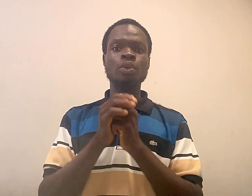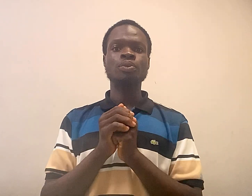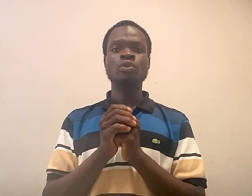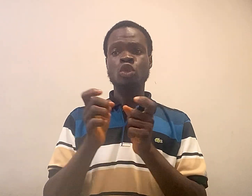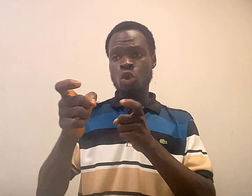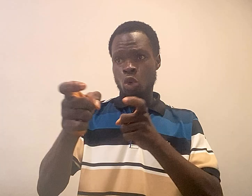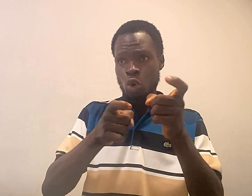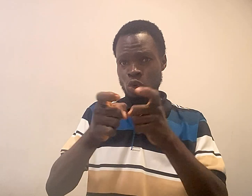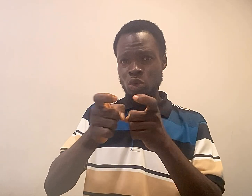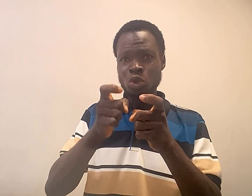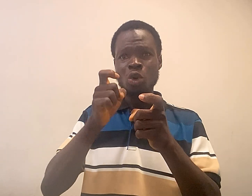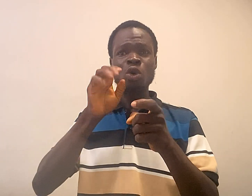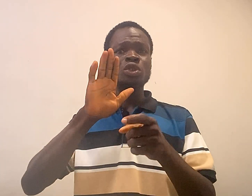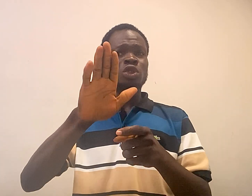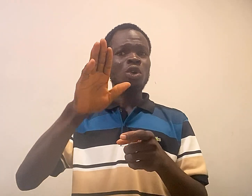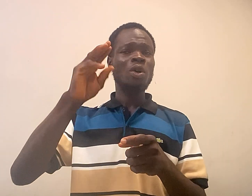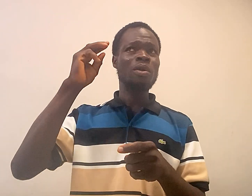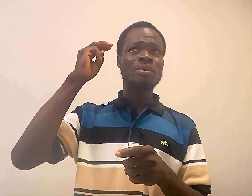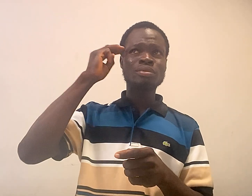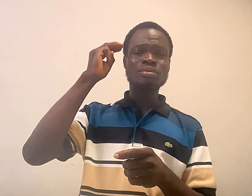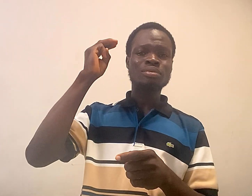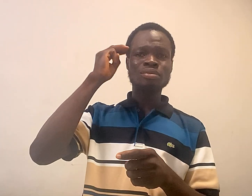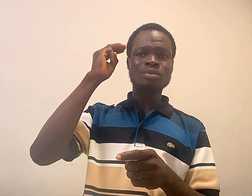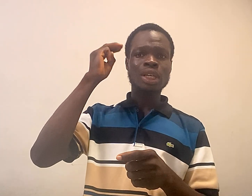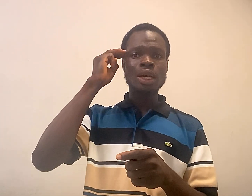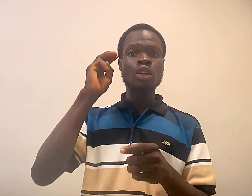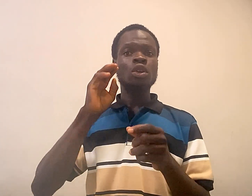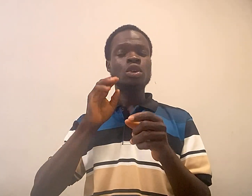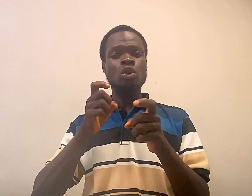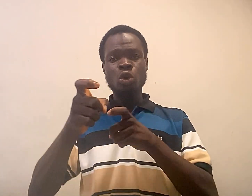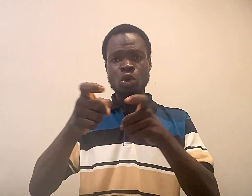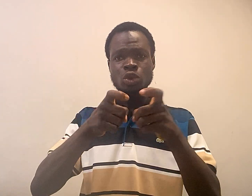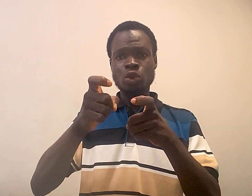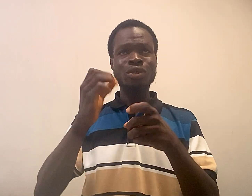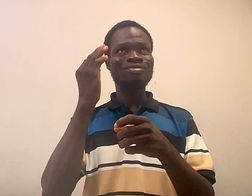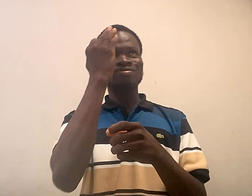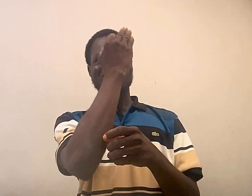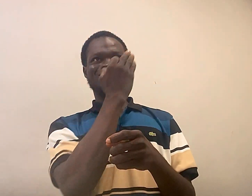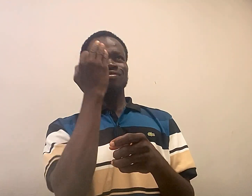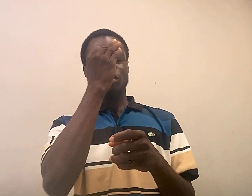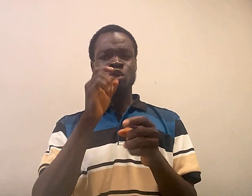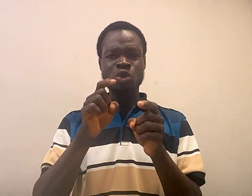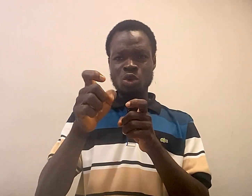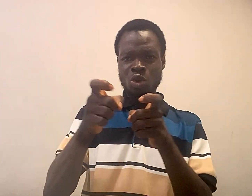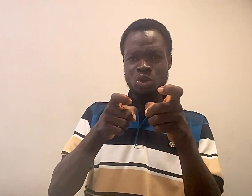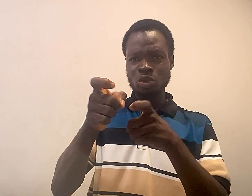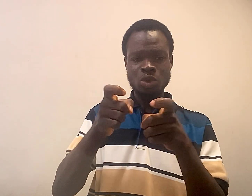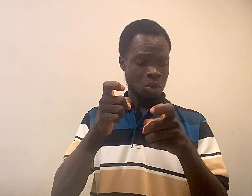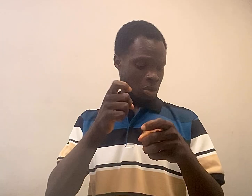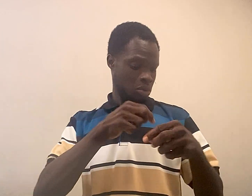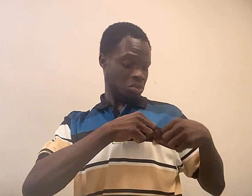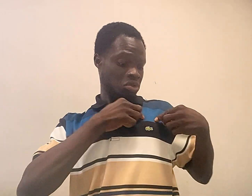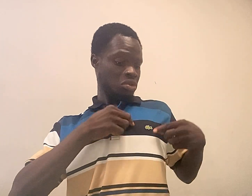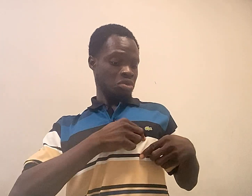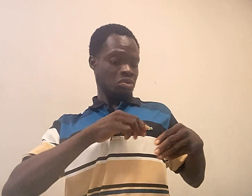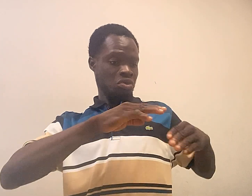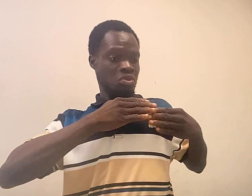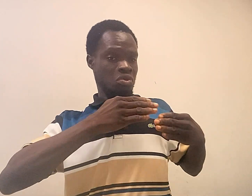of your mind. Control of your face. Control of your heartbeat. That's what makes you dangerous.